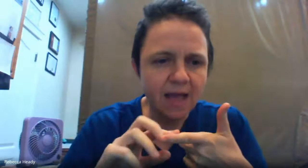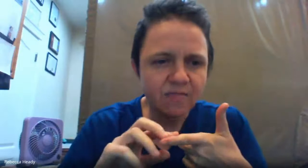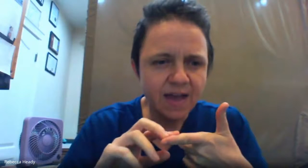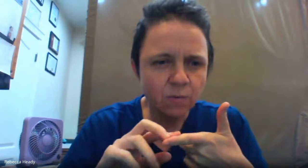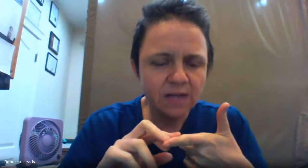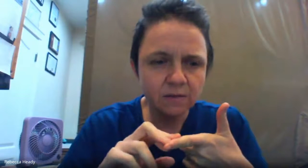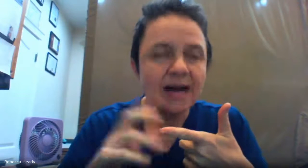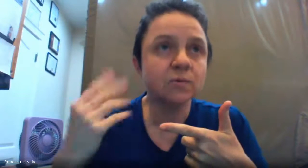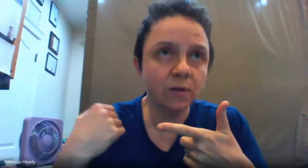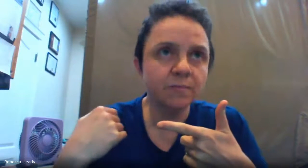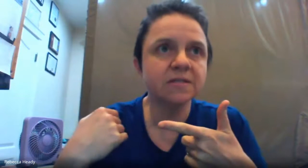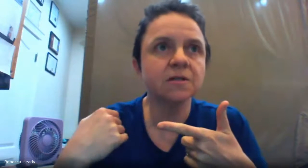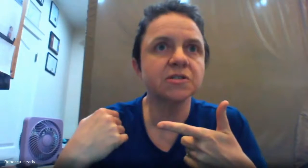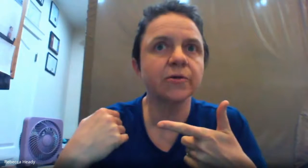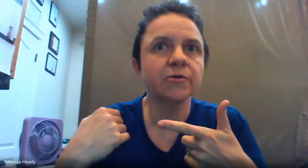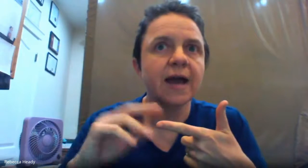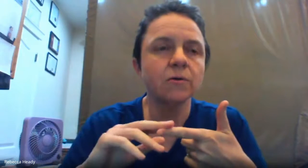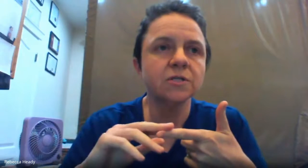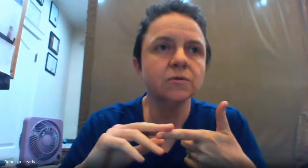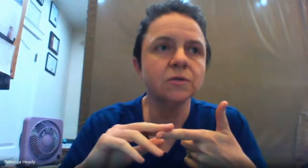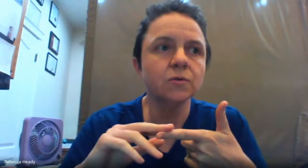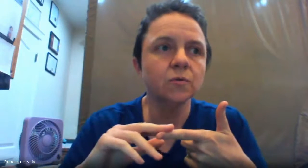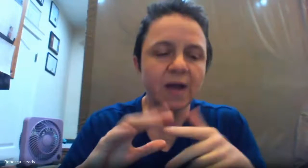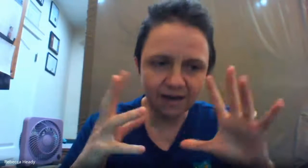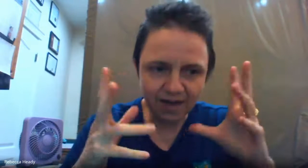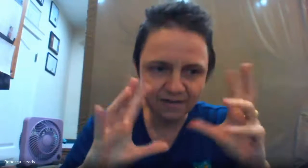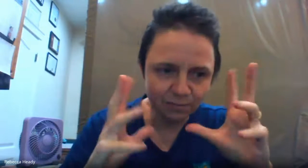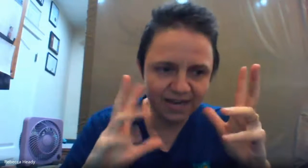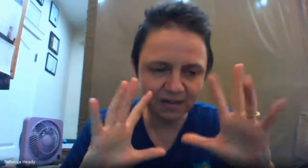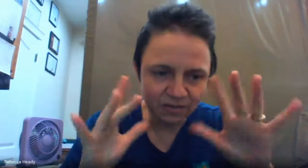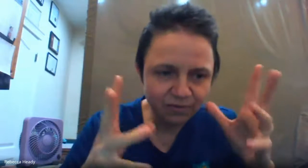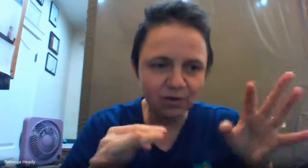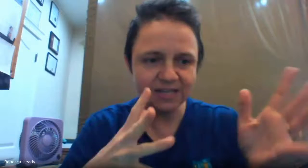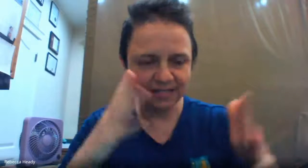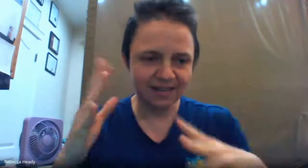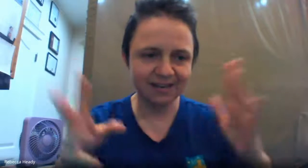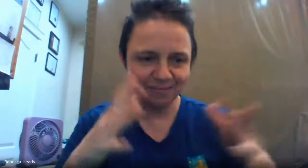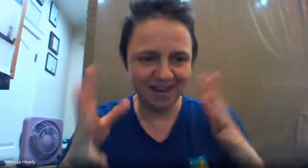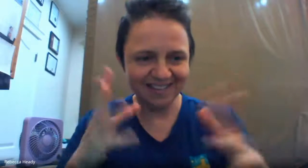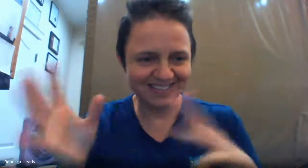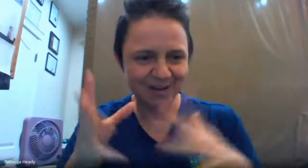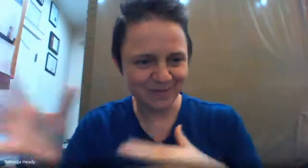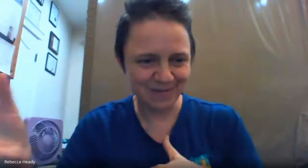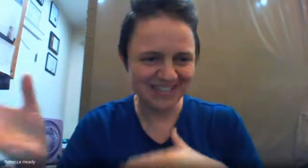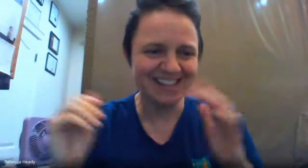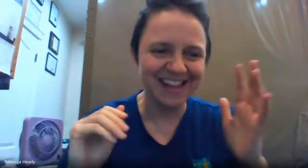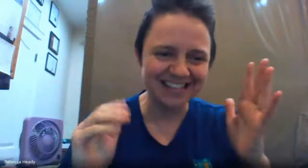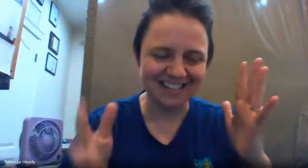And then last week we basically just learned how to we had a kind of some technical difficulties, and then about 10, 15 minutes into the class, and